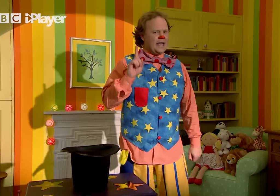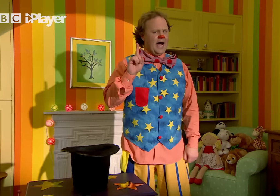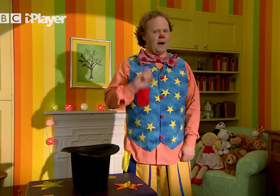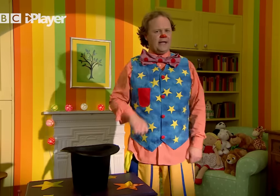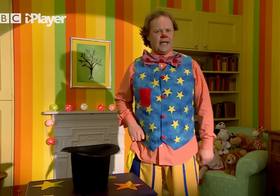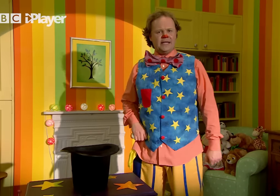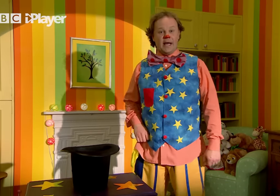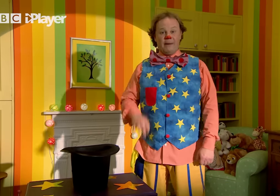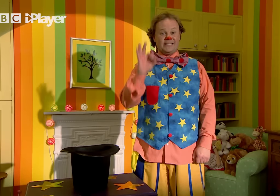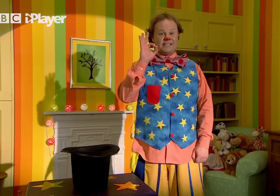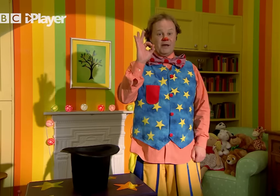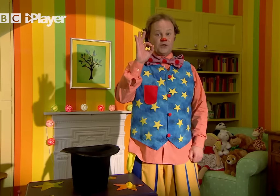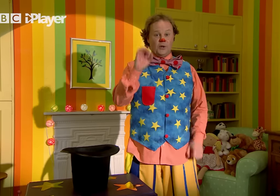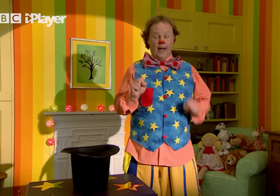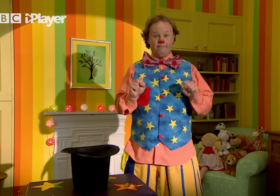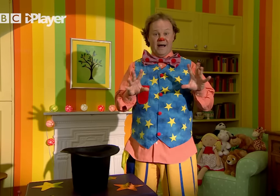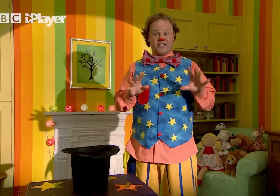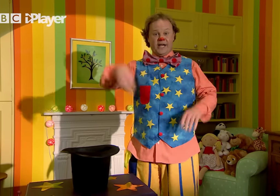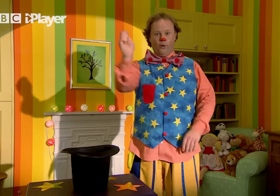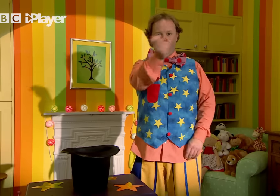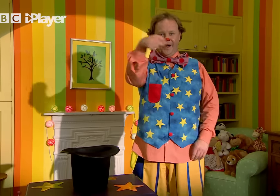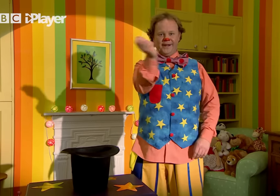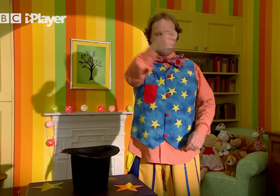Now I need my special magic wand.